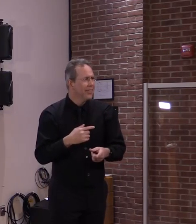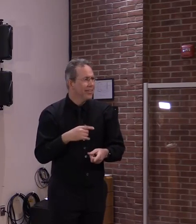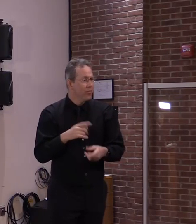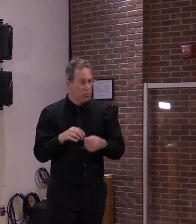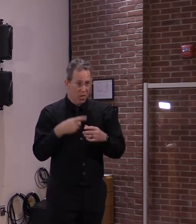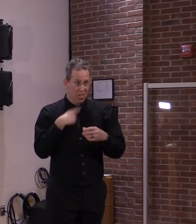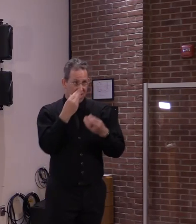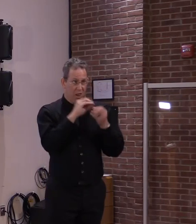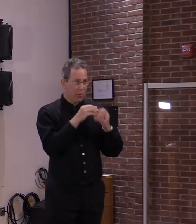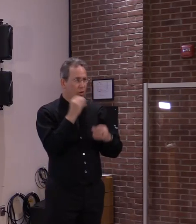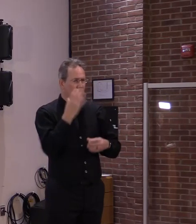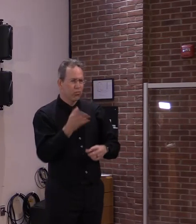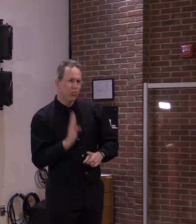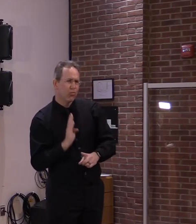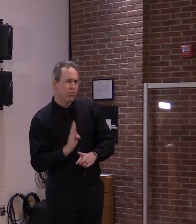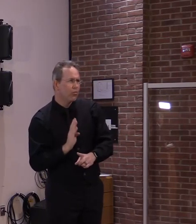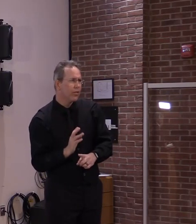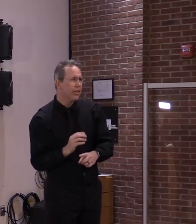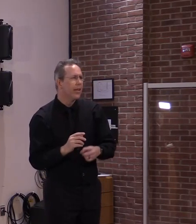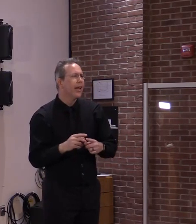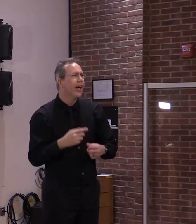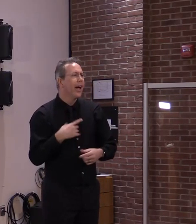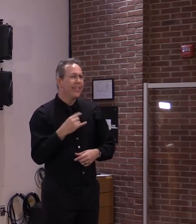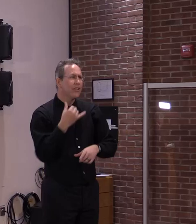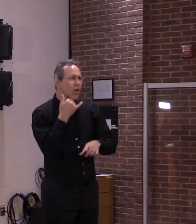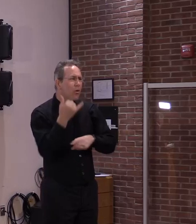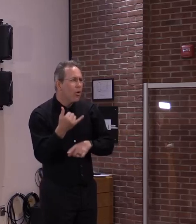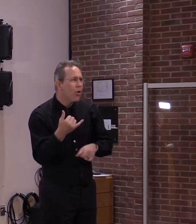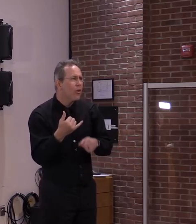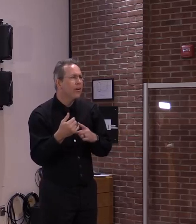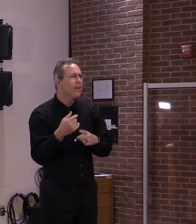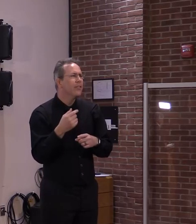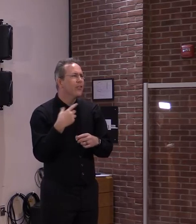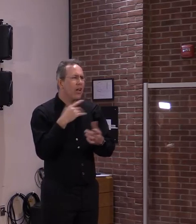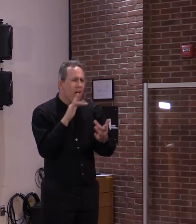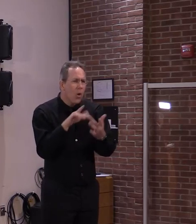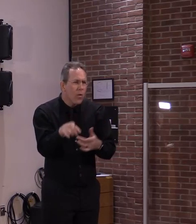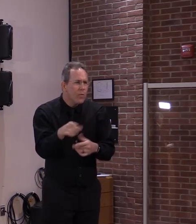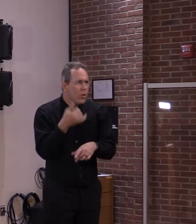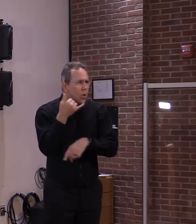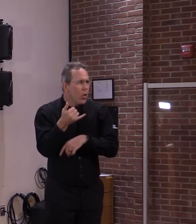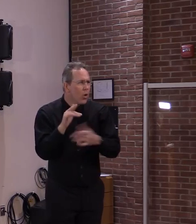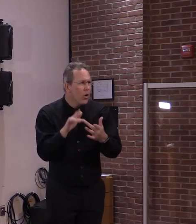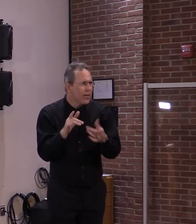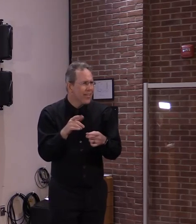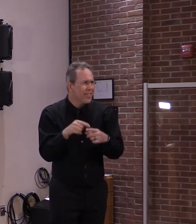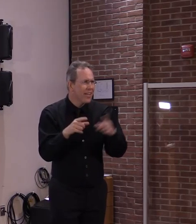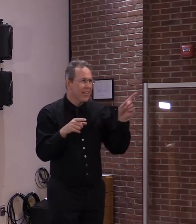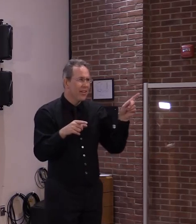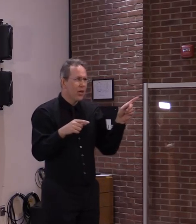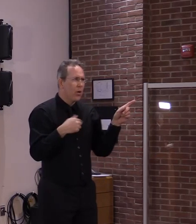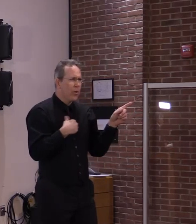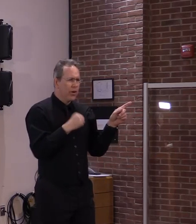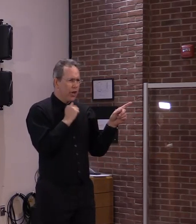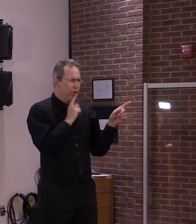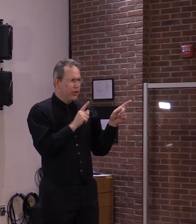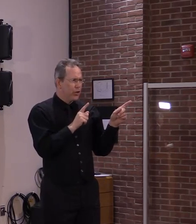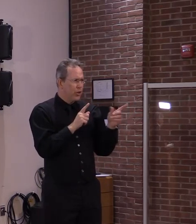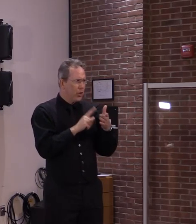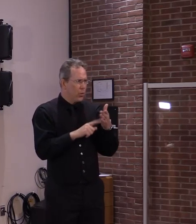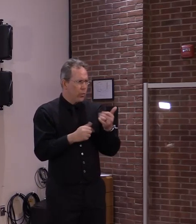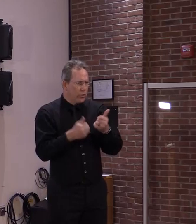did it twice. But Andrea is trying to reach out to you just to understand what you're looking at. So she'll make an